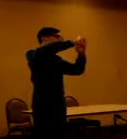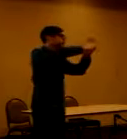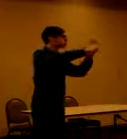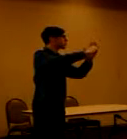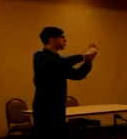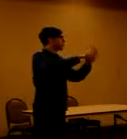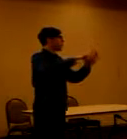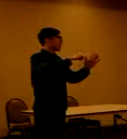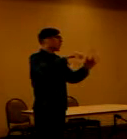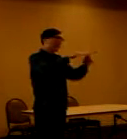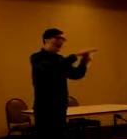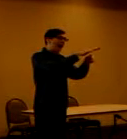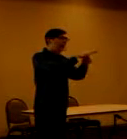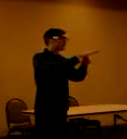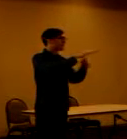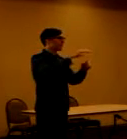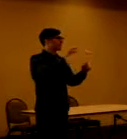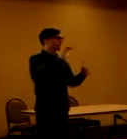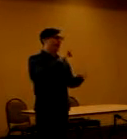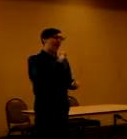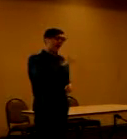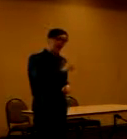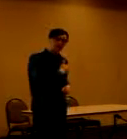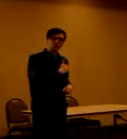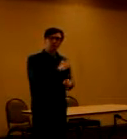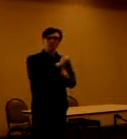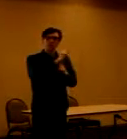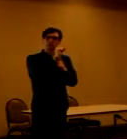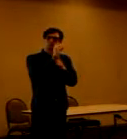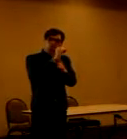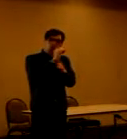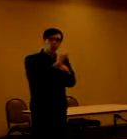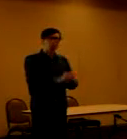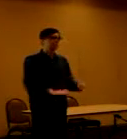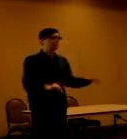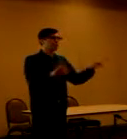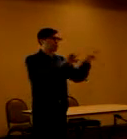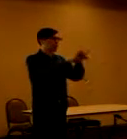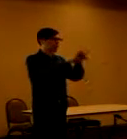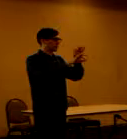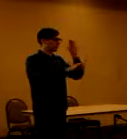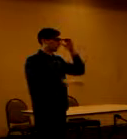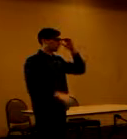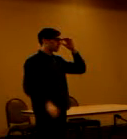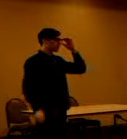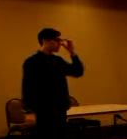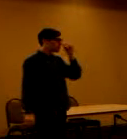I cannot stress enough, the attitude is so important.